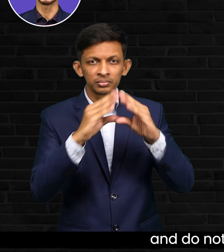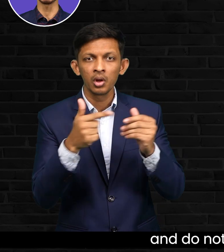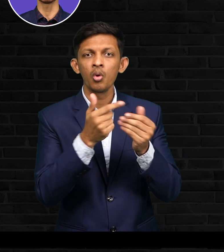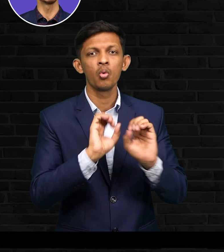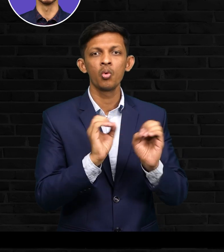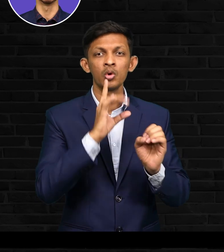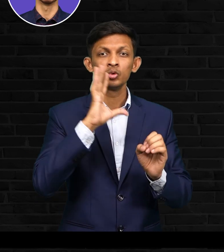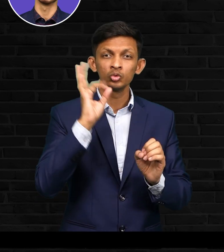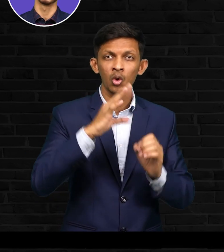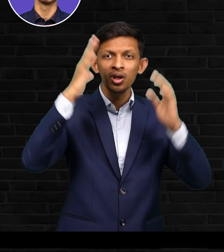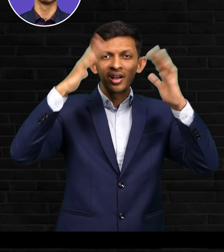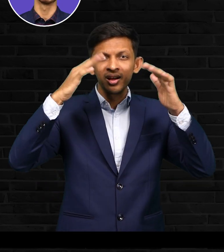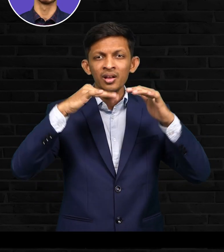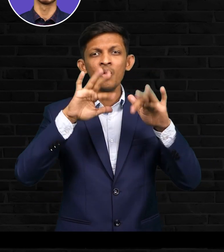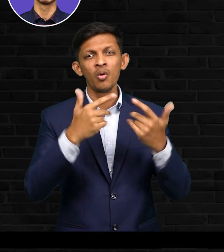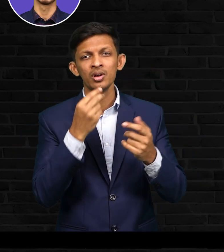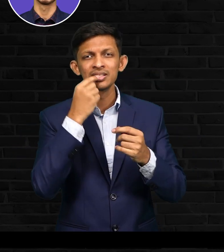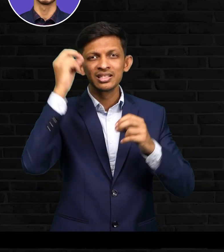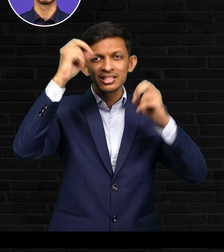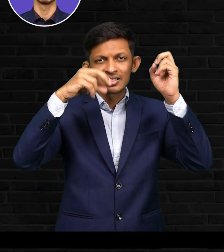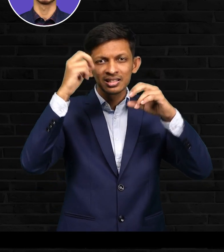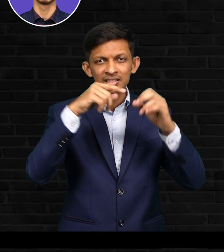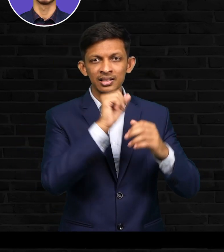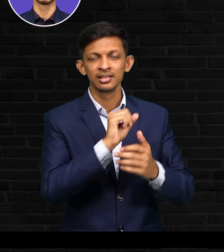in rain or snow.